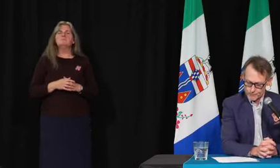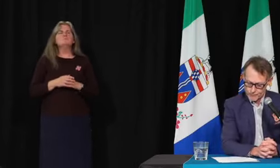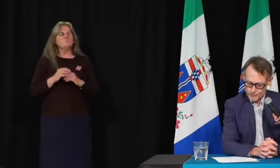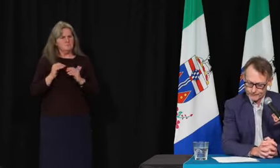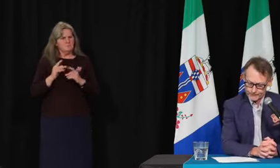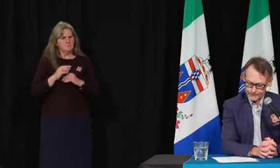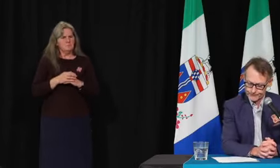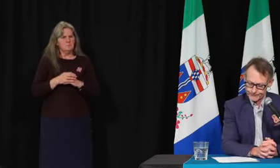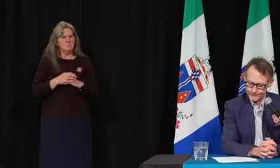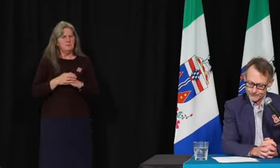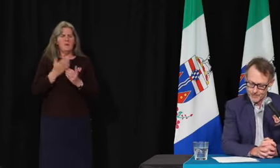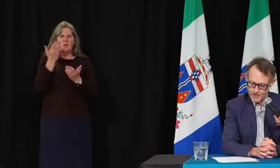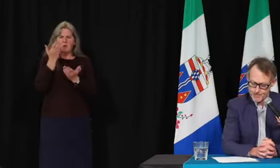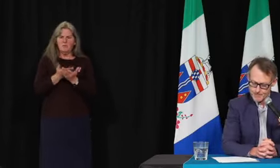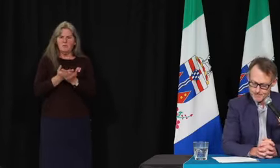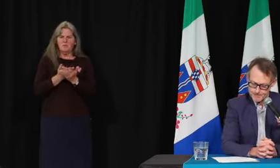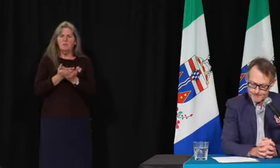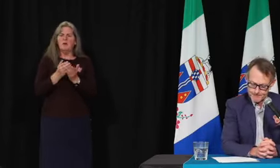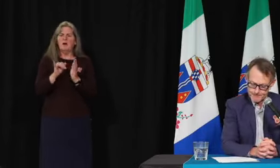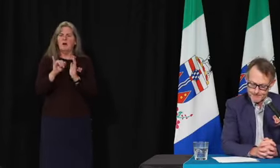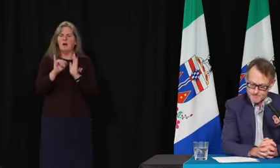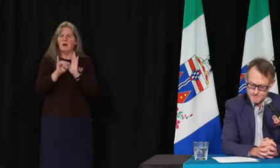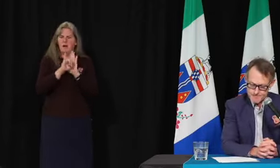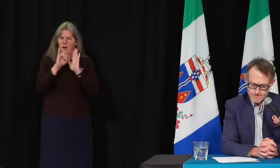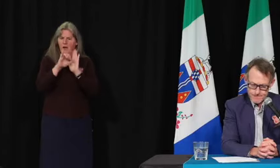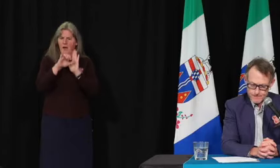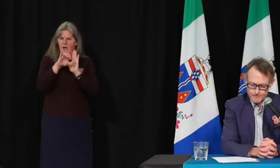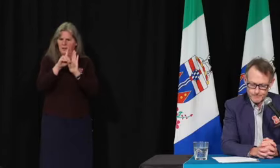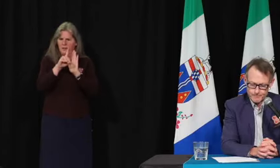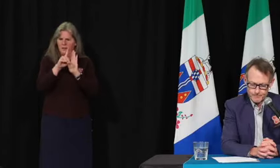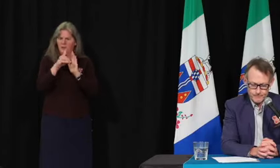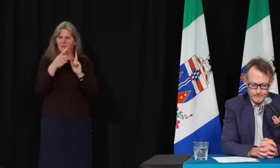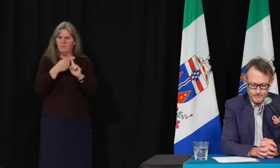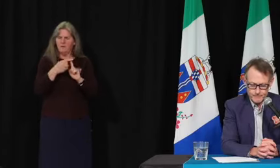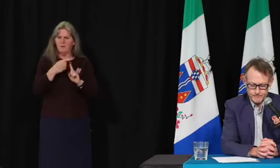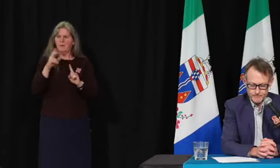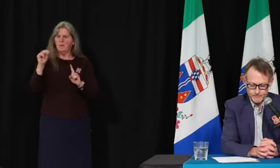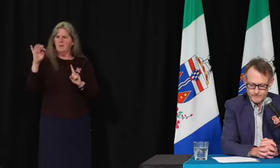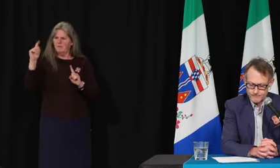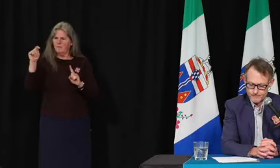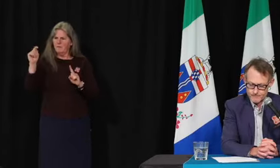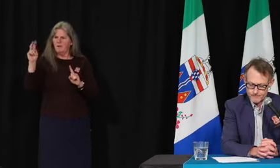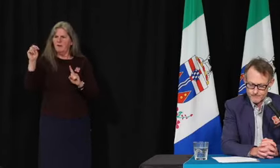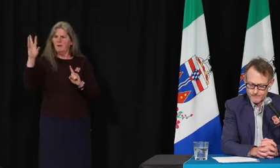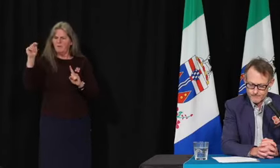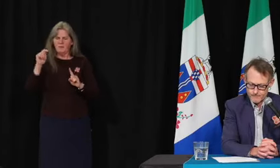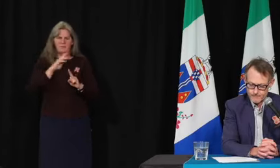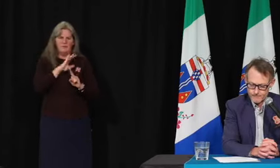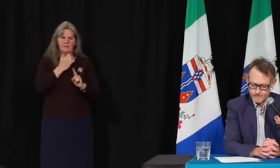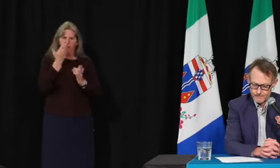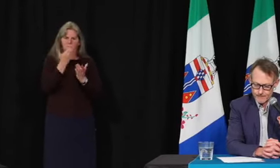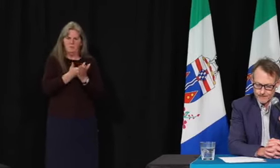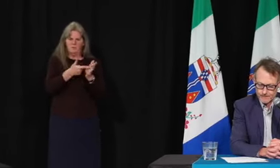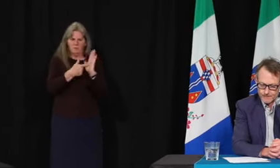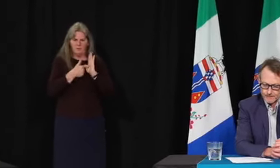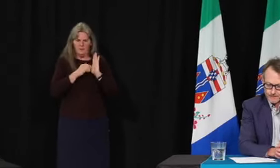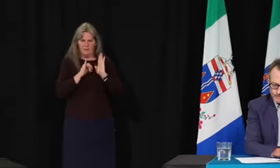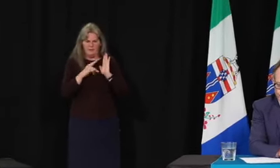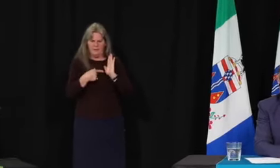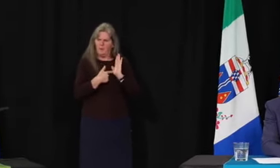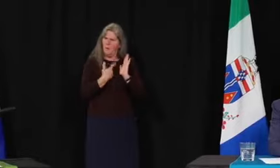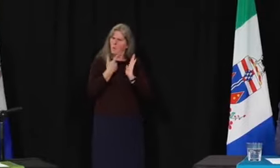For the proof of residency for residents from Nunavut, NWT, and BC, what would